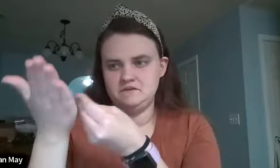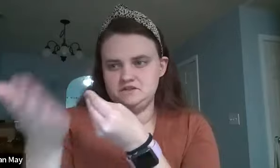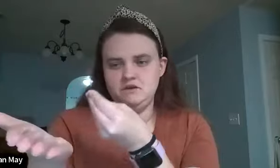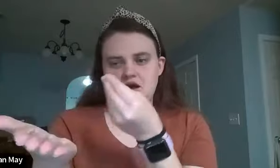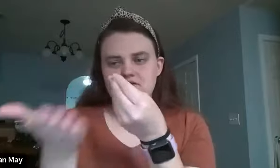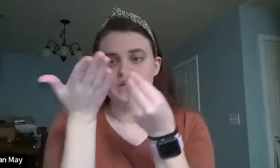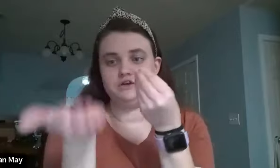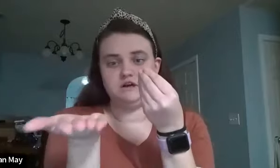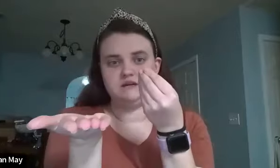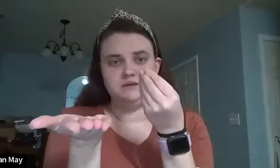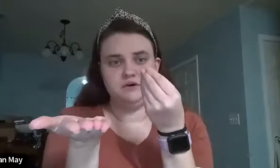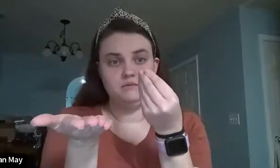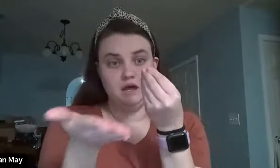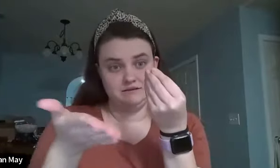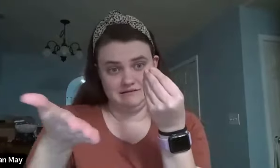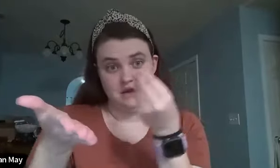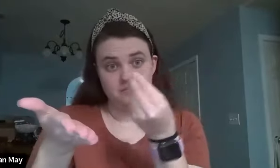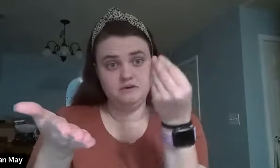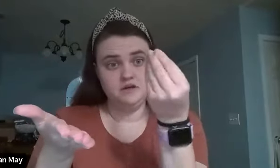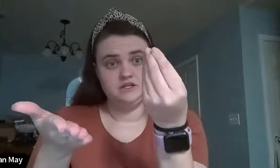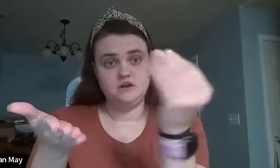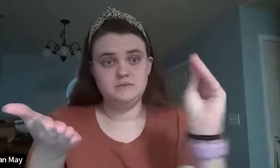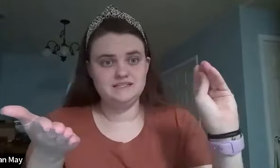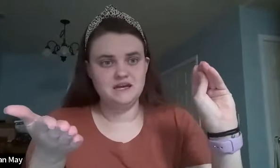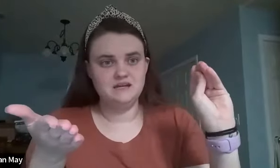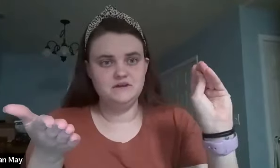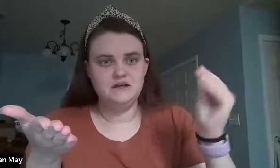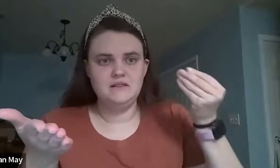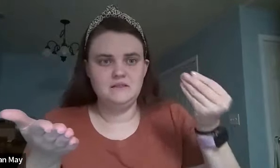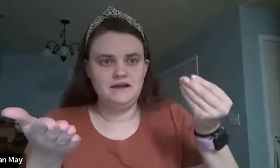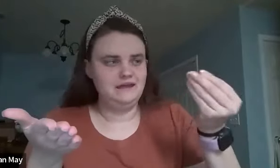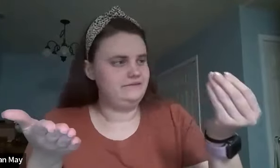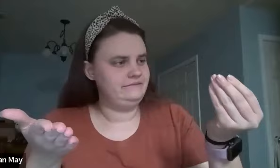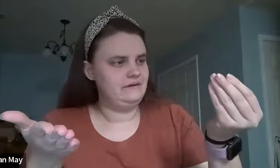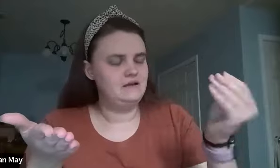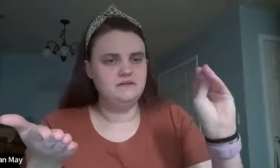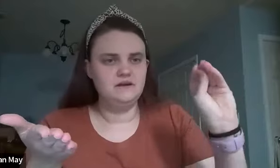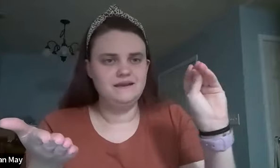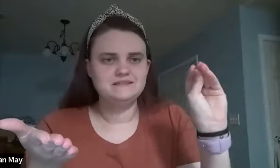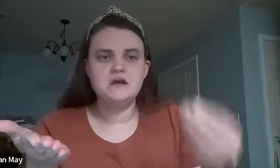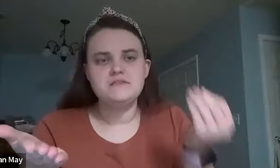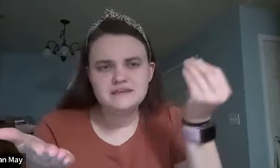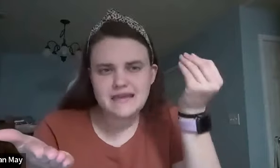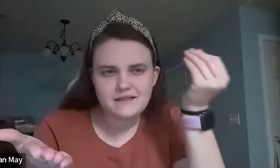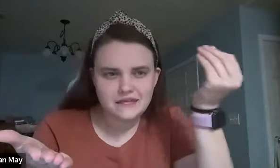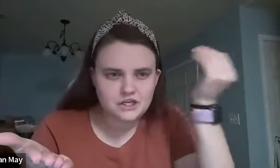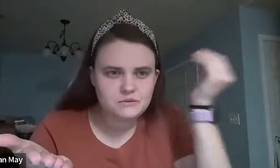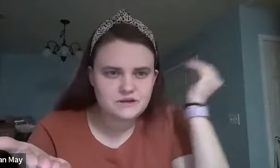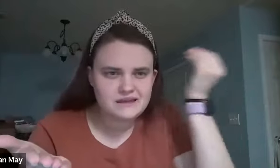So you have your non-dominant palm up. Dominant's kind of like, I don't even know. I guess think Italian, you know, when you're like,